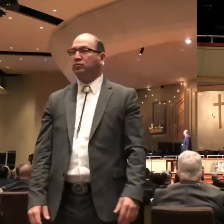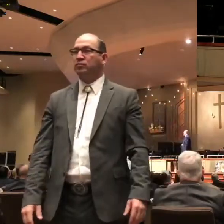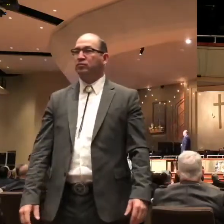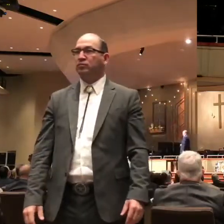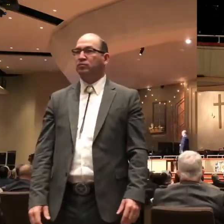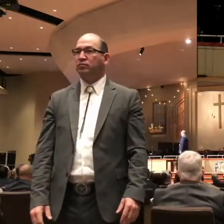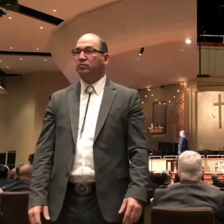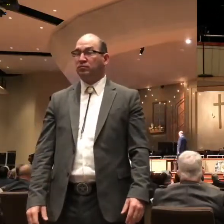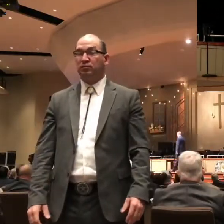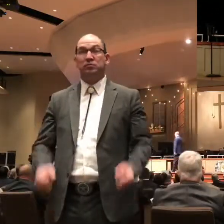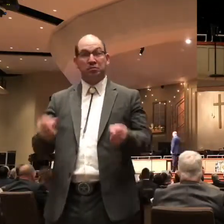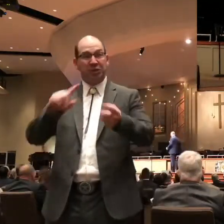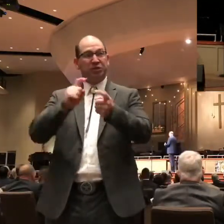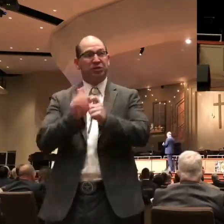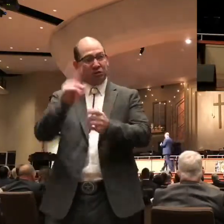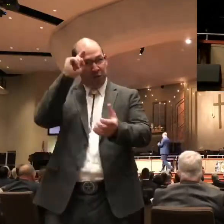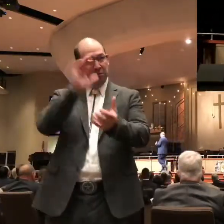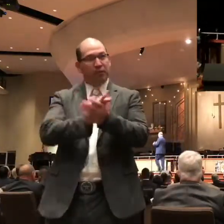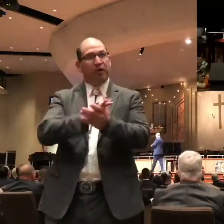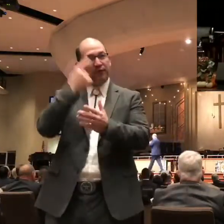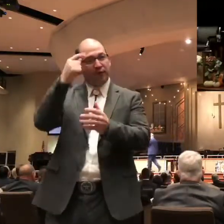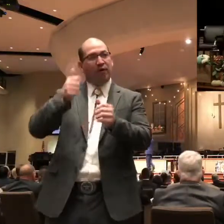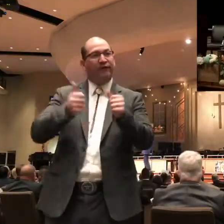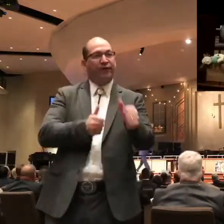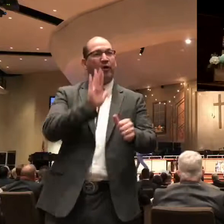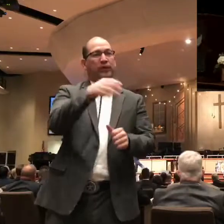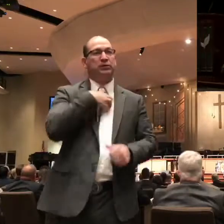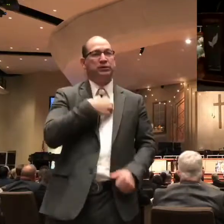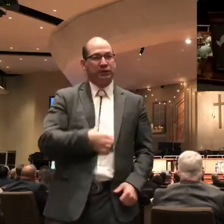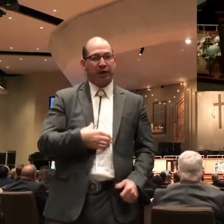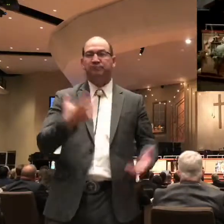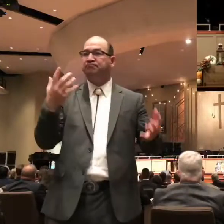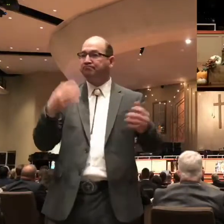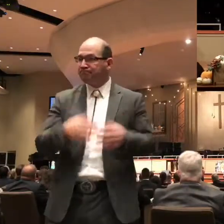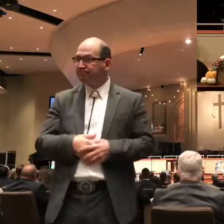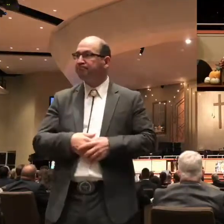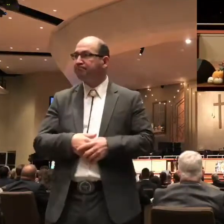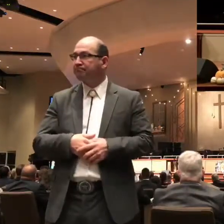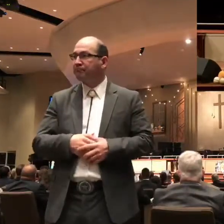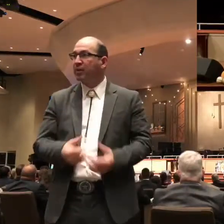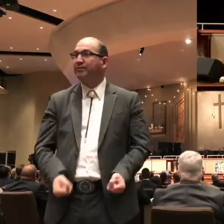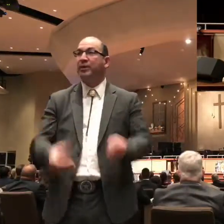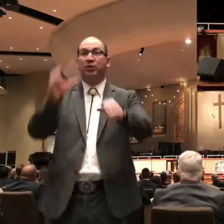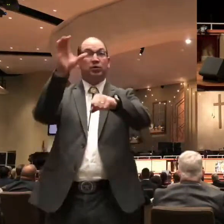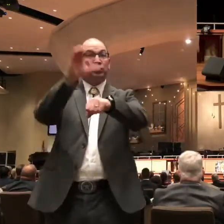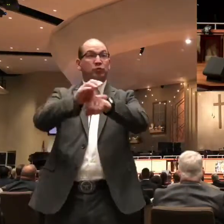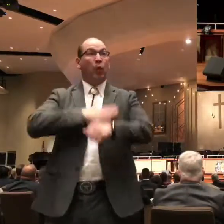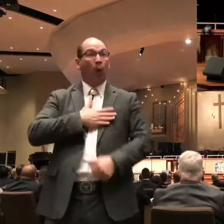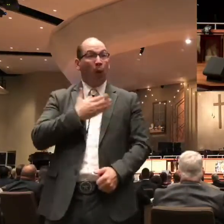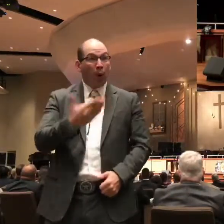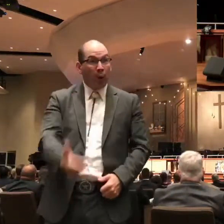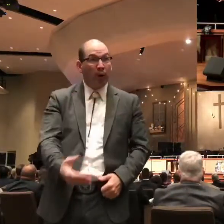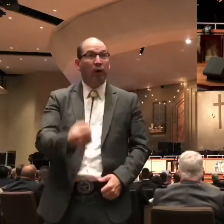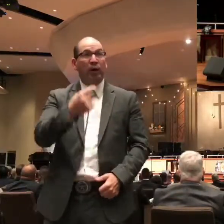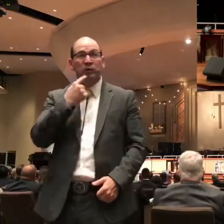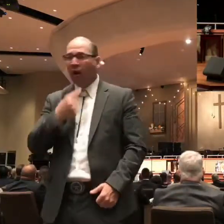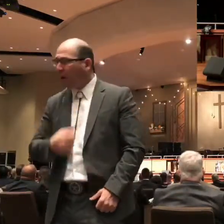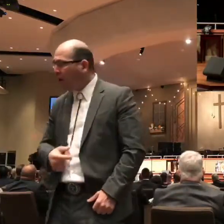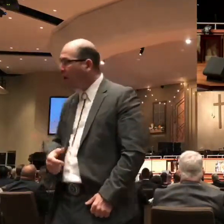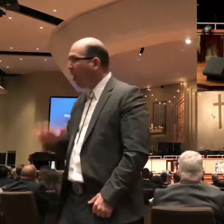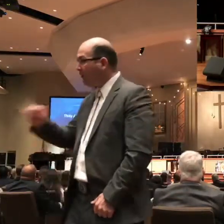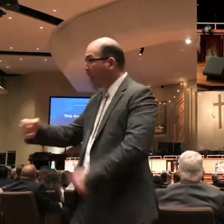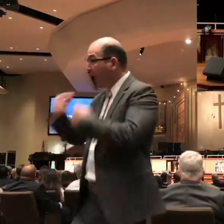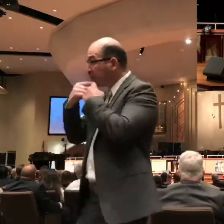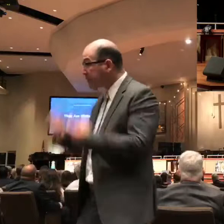Christ. Yes, you can find an accommodating theology. There are churches out there, there are religions out there that will make you